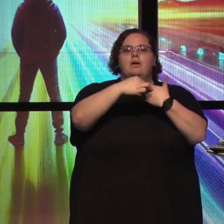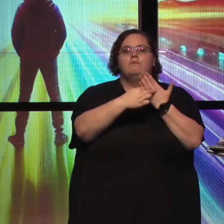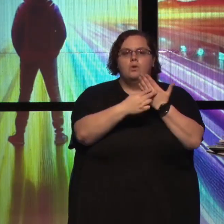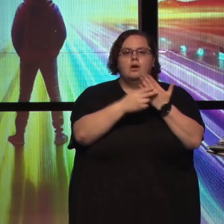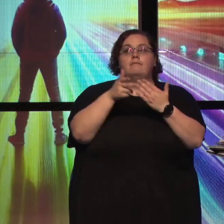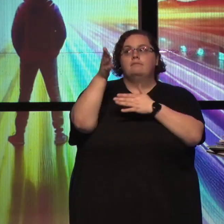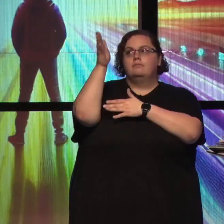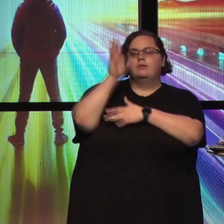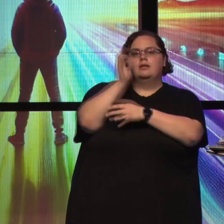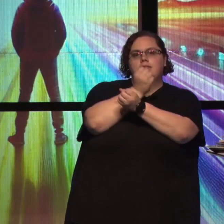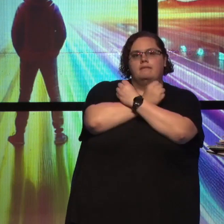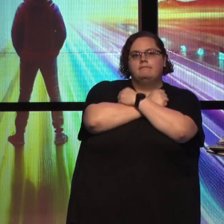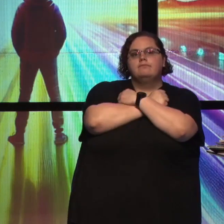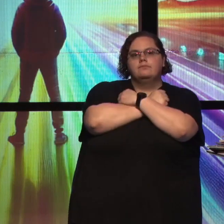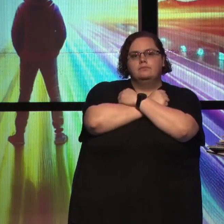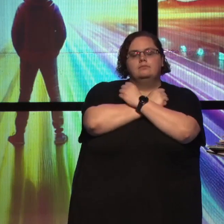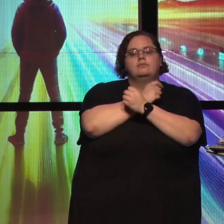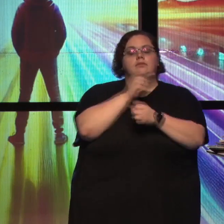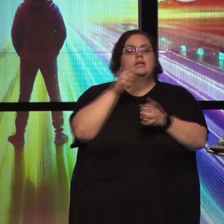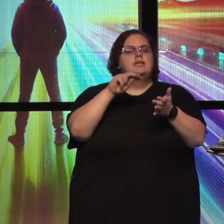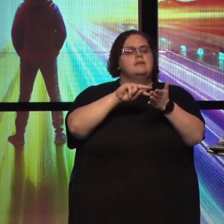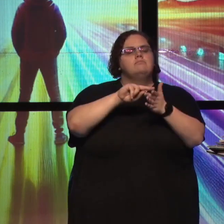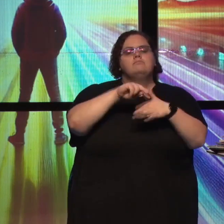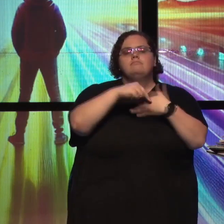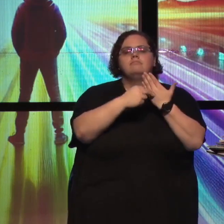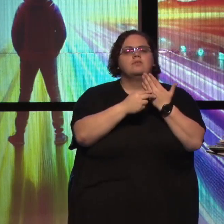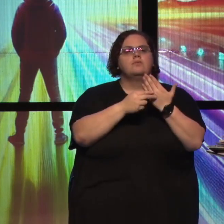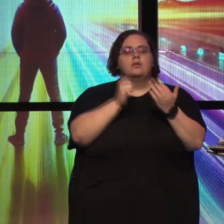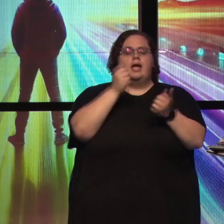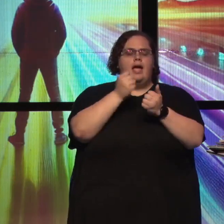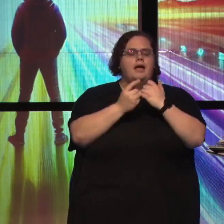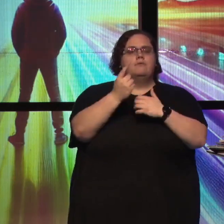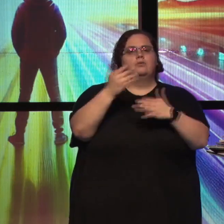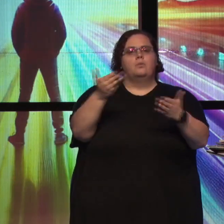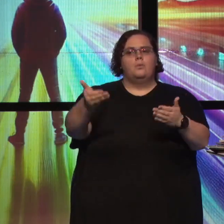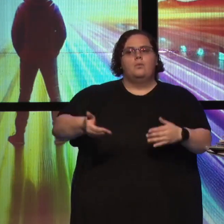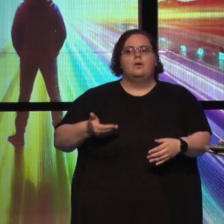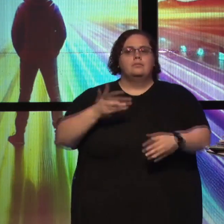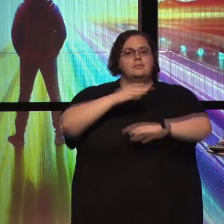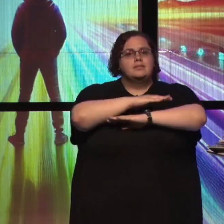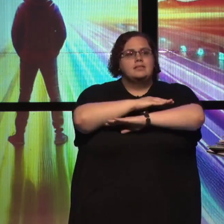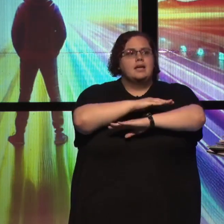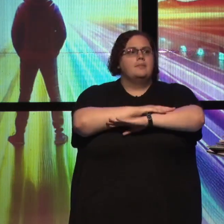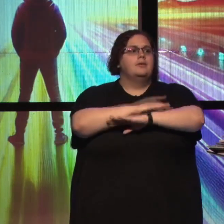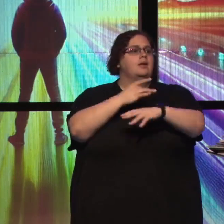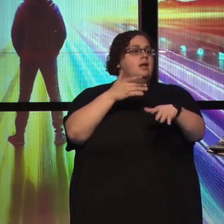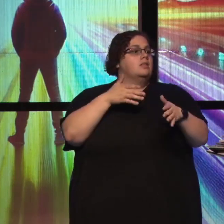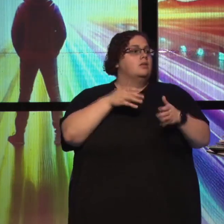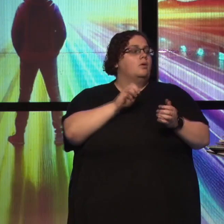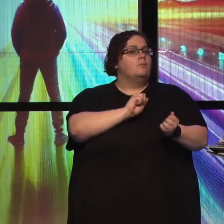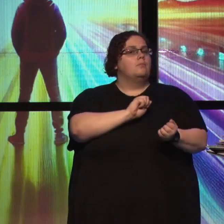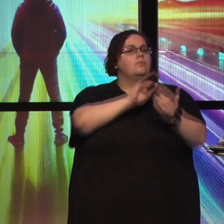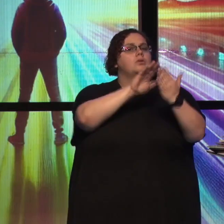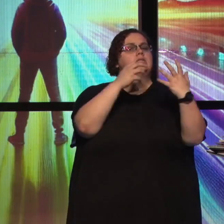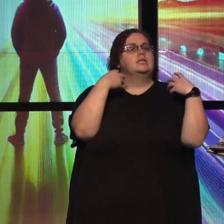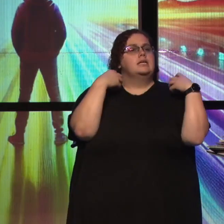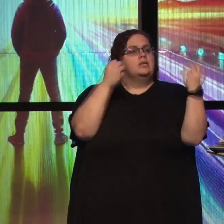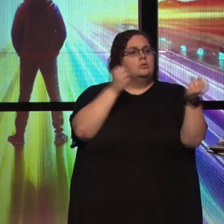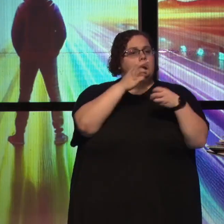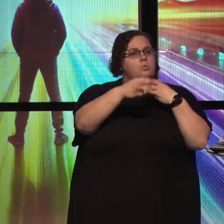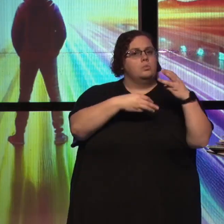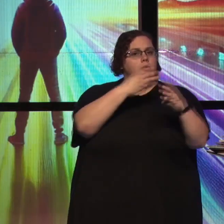God's love. It's a simple metaphor that everyone is welcome to the table. And the way to heal the world is not through violence, but